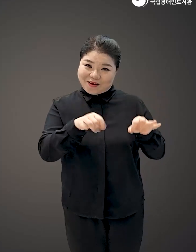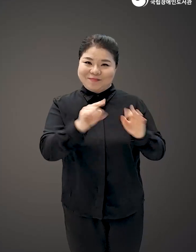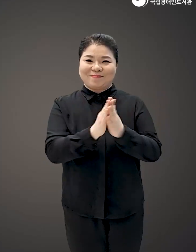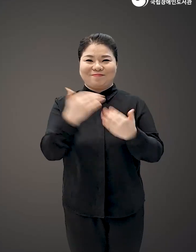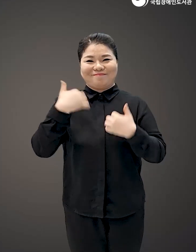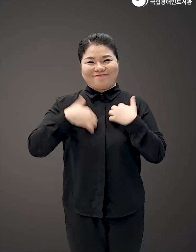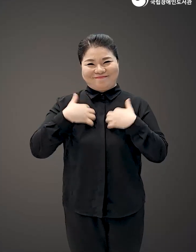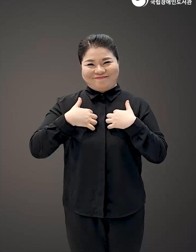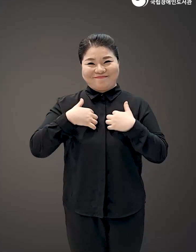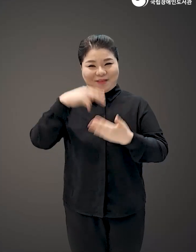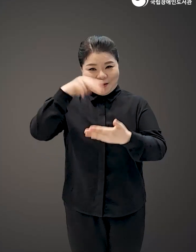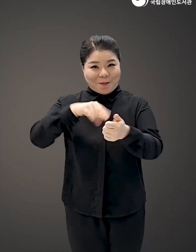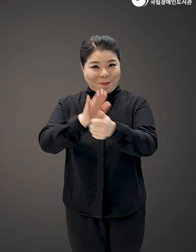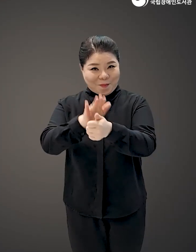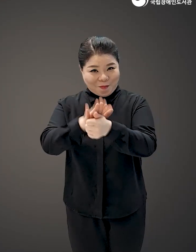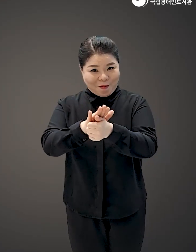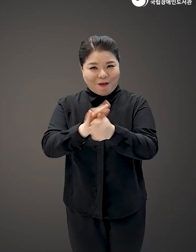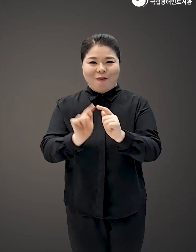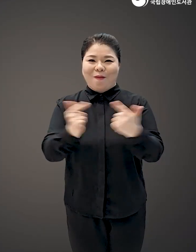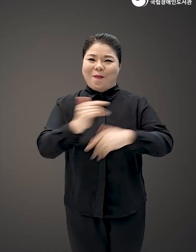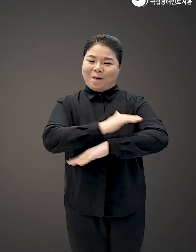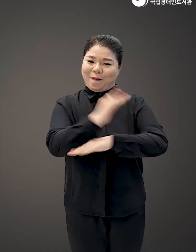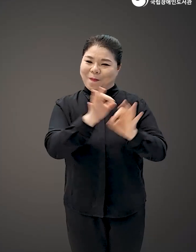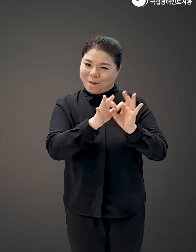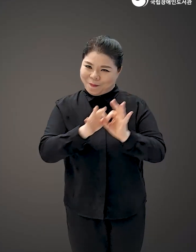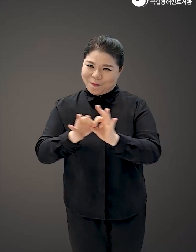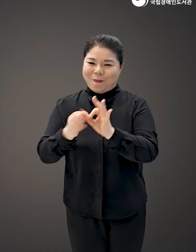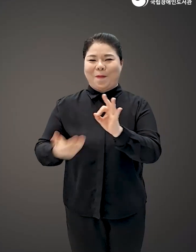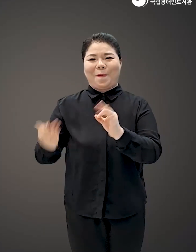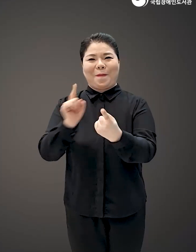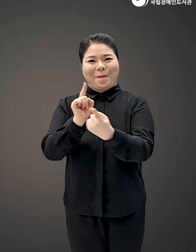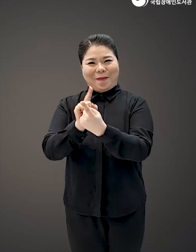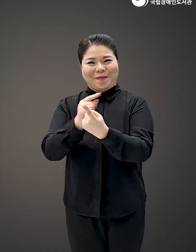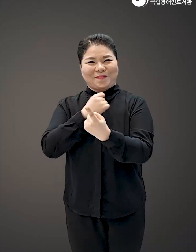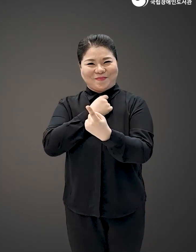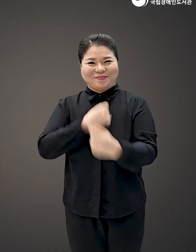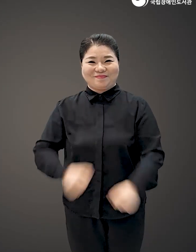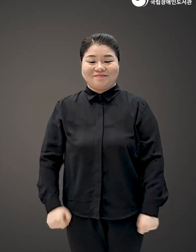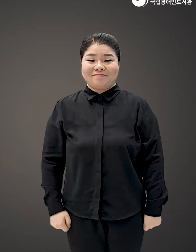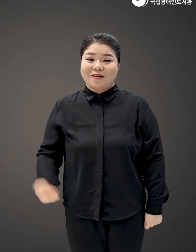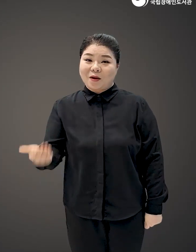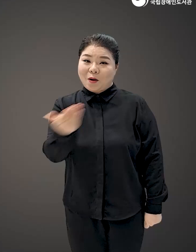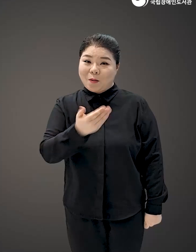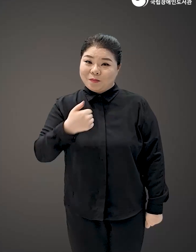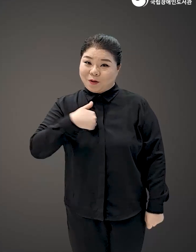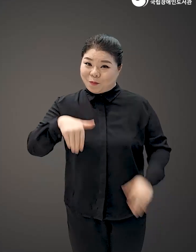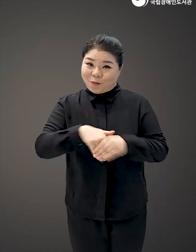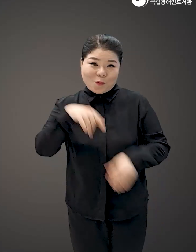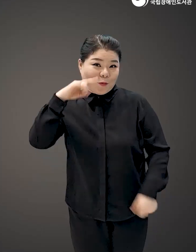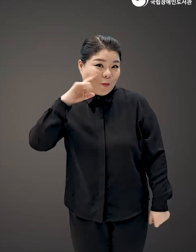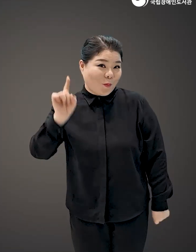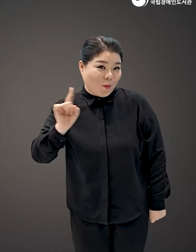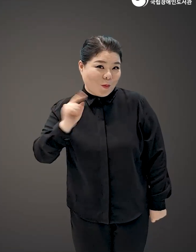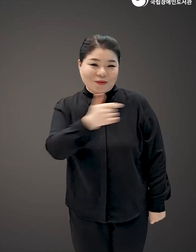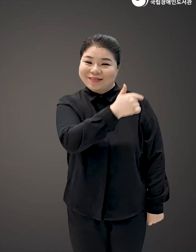enjoy reading this book as much as you enjoyed preparing it. If you want to learn about